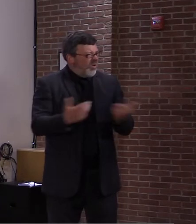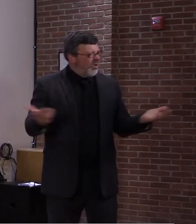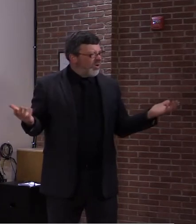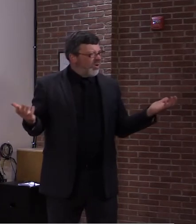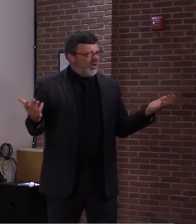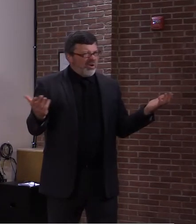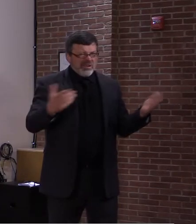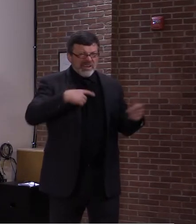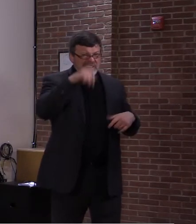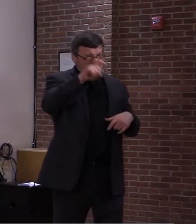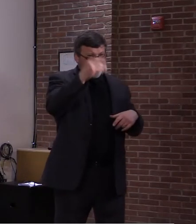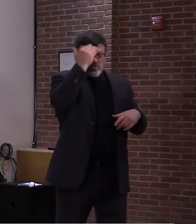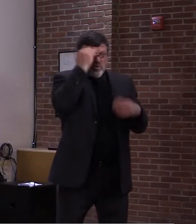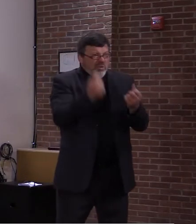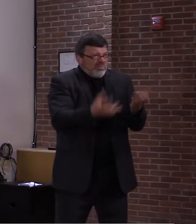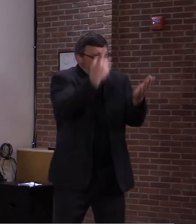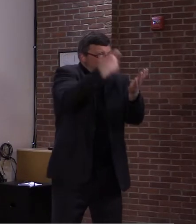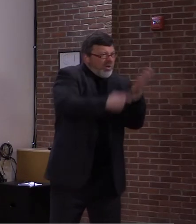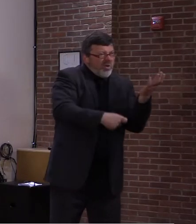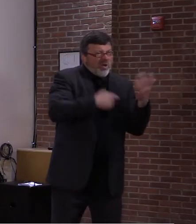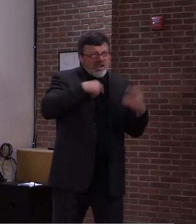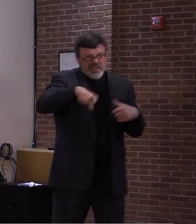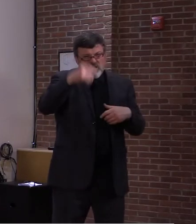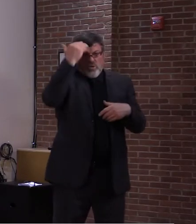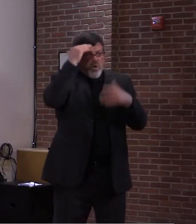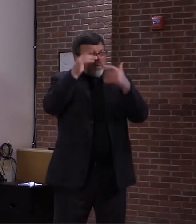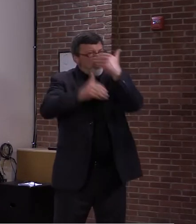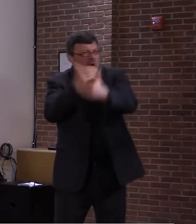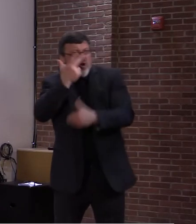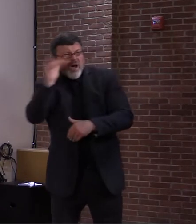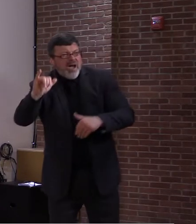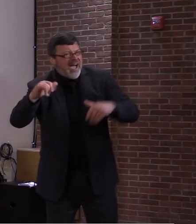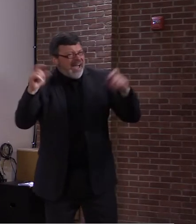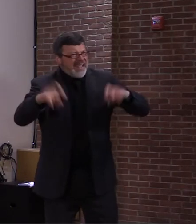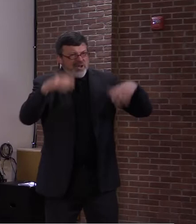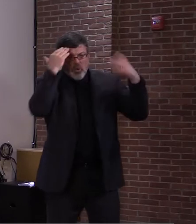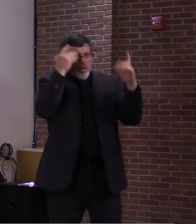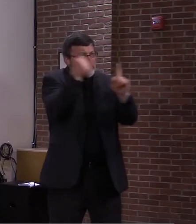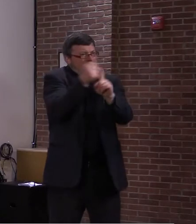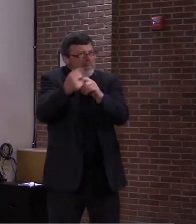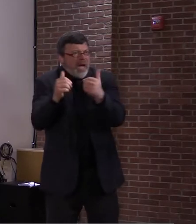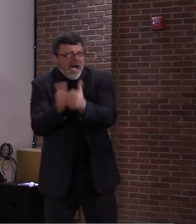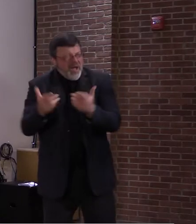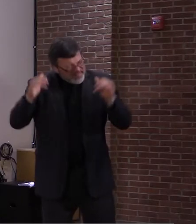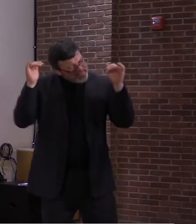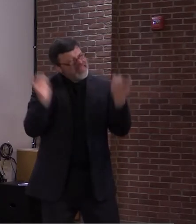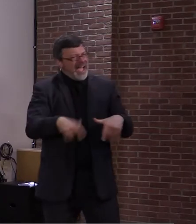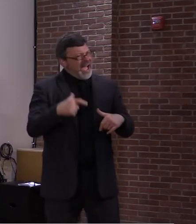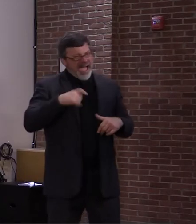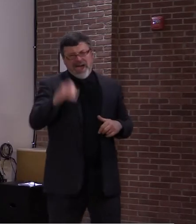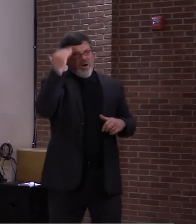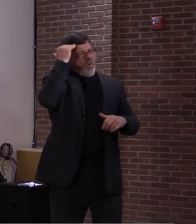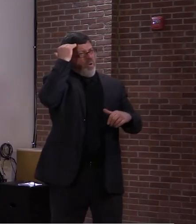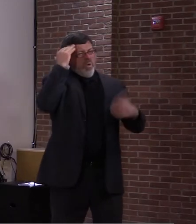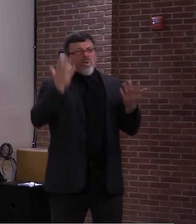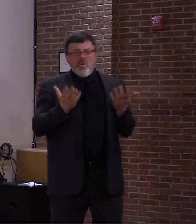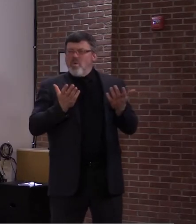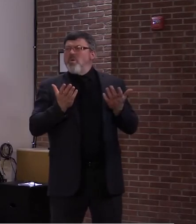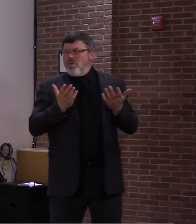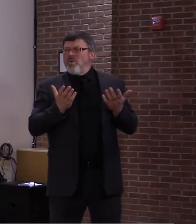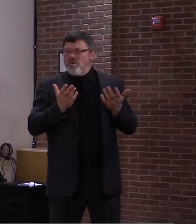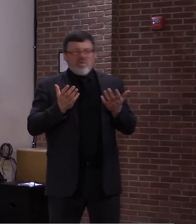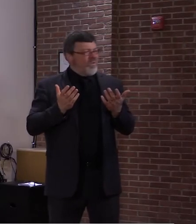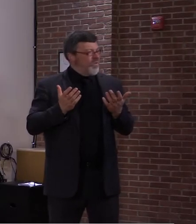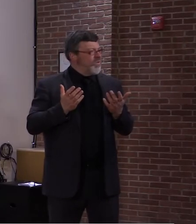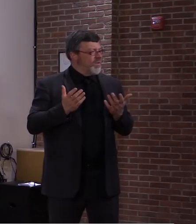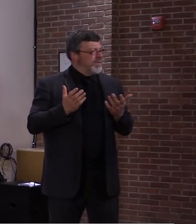the bottom line of this bill, though, as addressed by the Senate Appropriations Amendment, call for this issue to come back to the